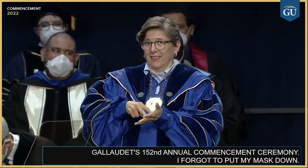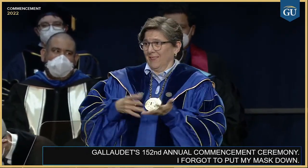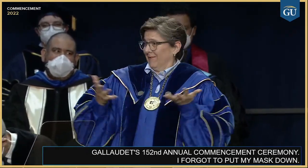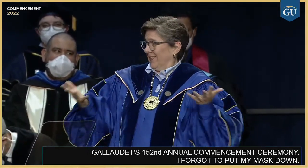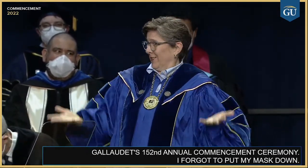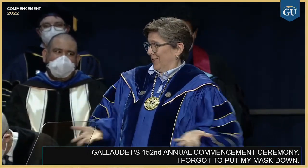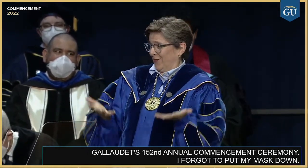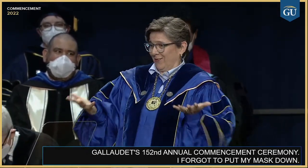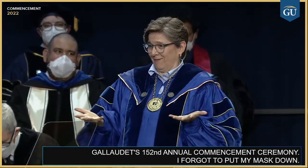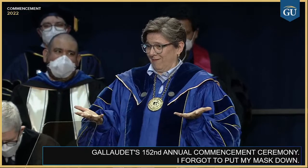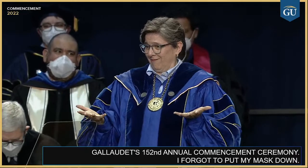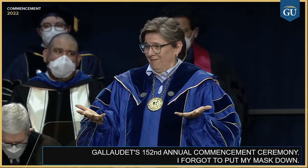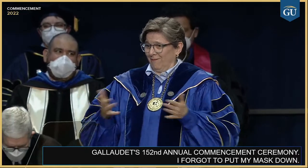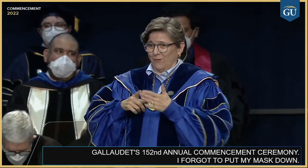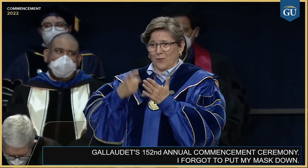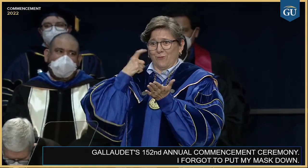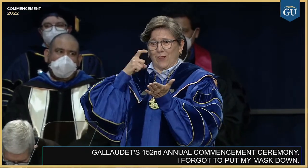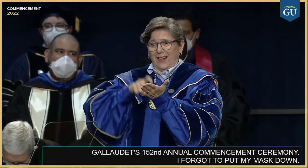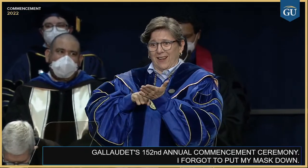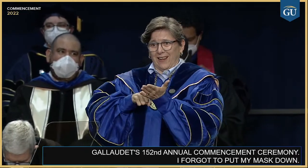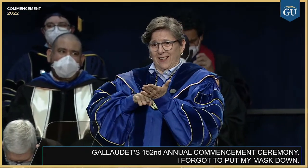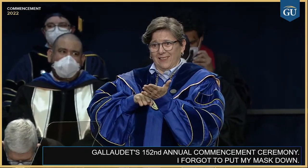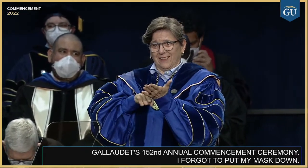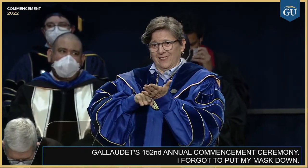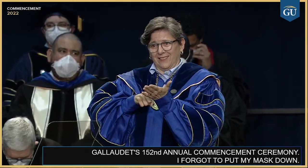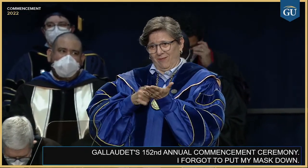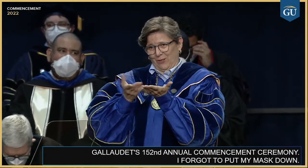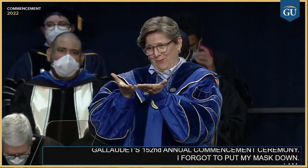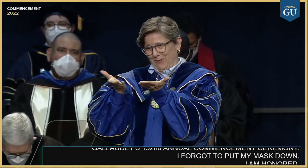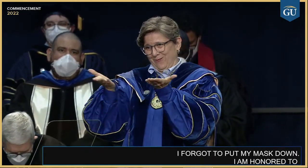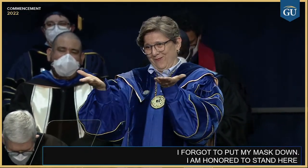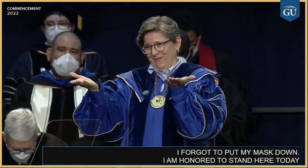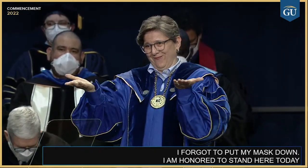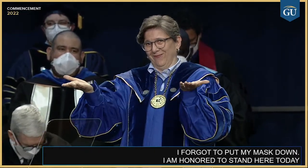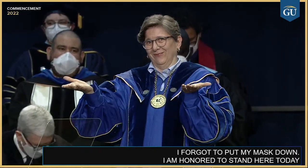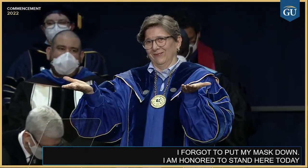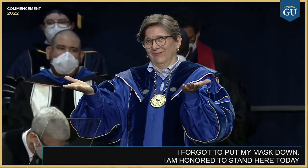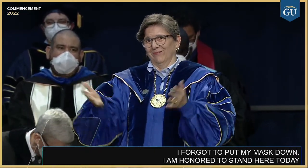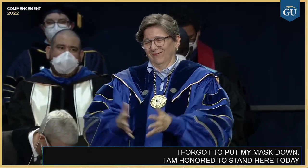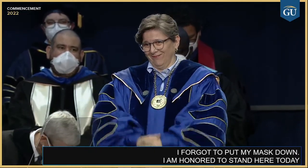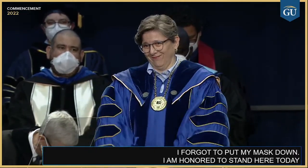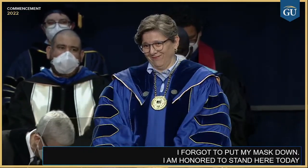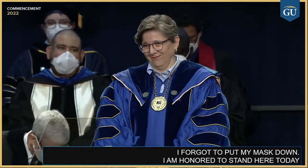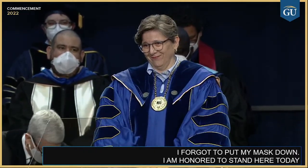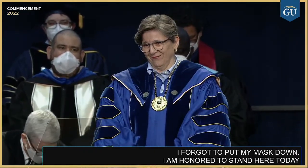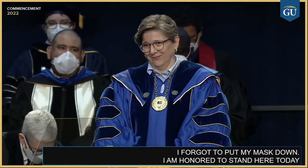I am honored to stand here today and to recognize our graduates.